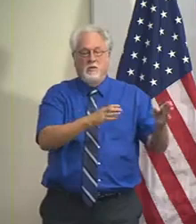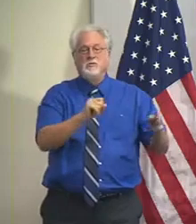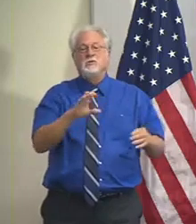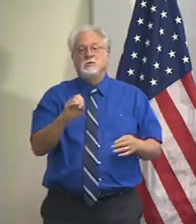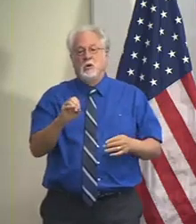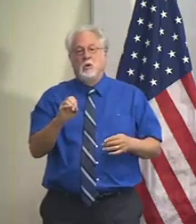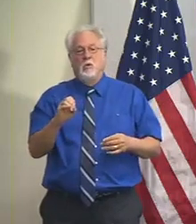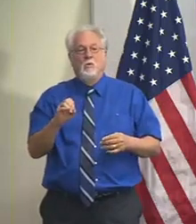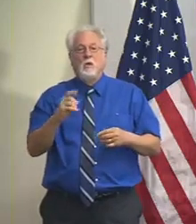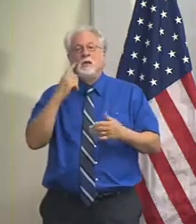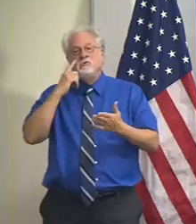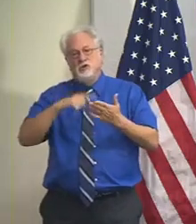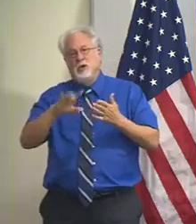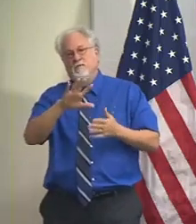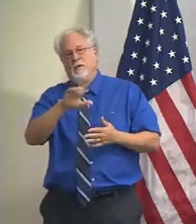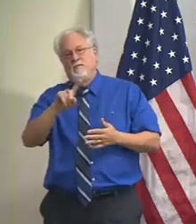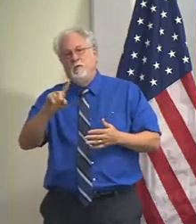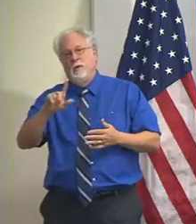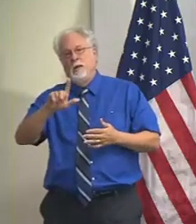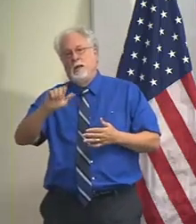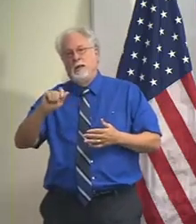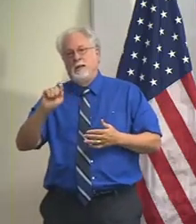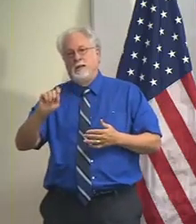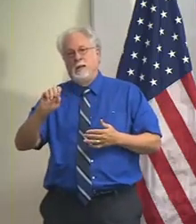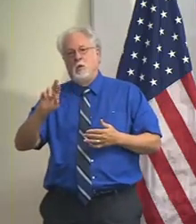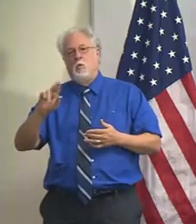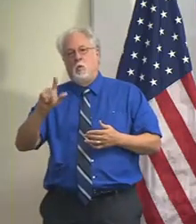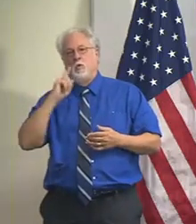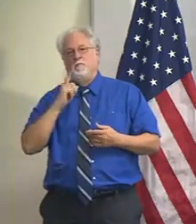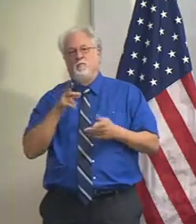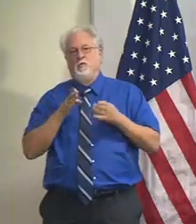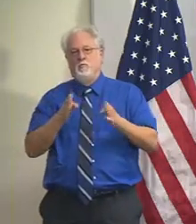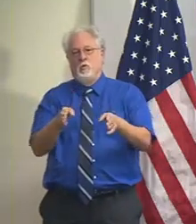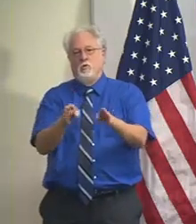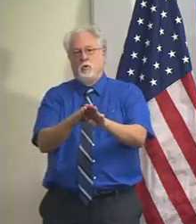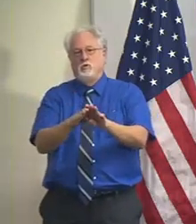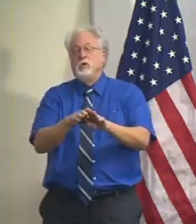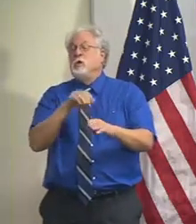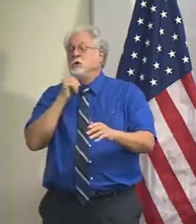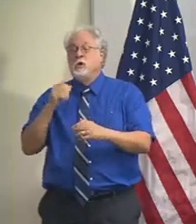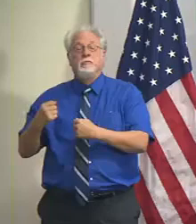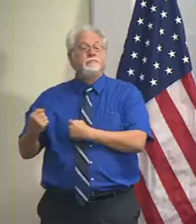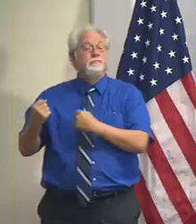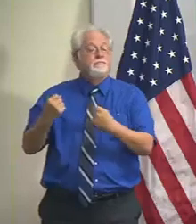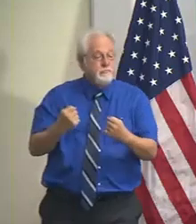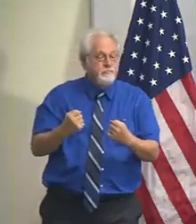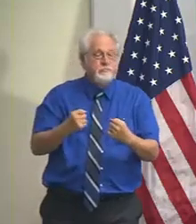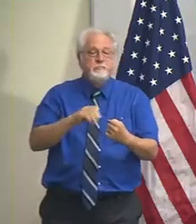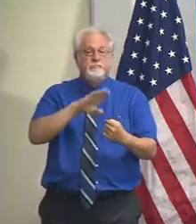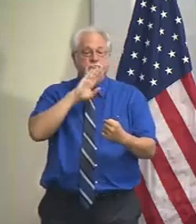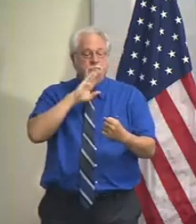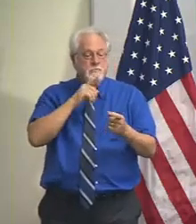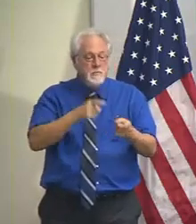to make sure they're checking 511la.org for road closures so that you don't leave and